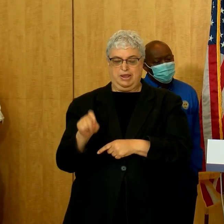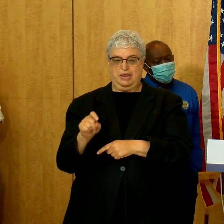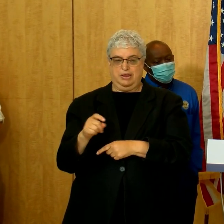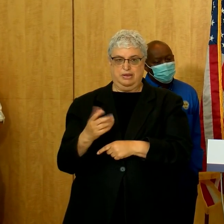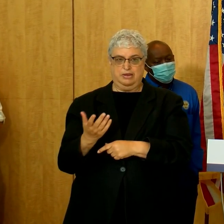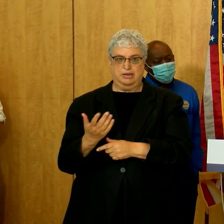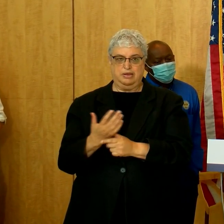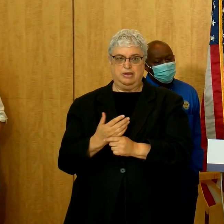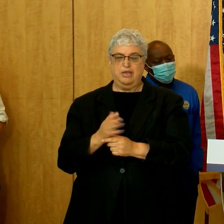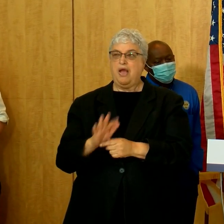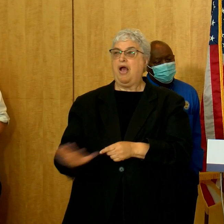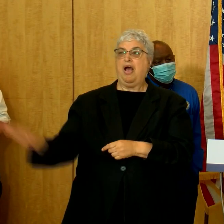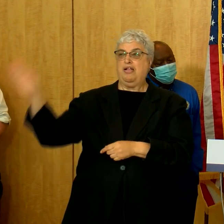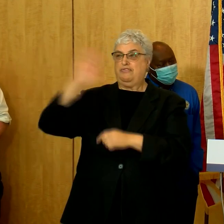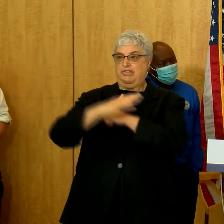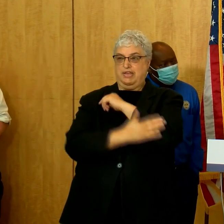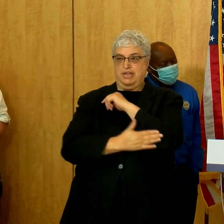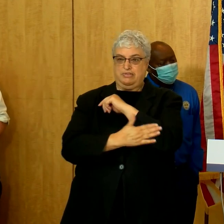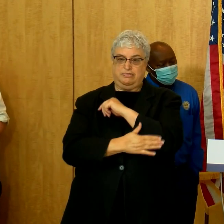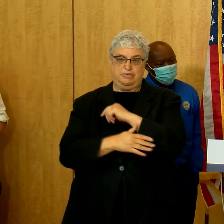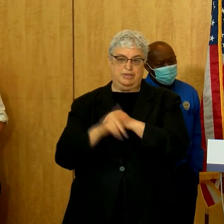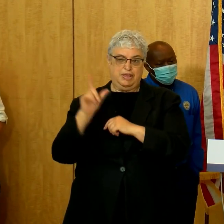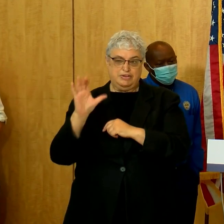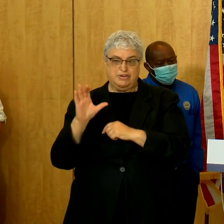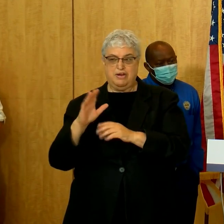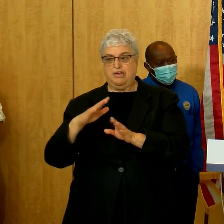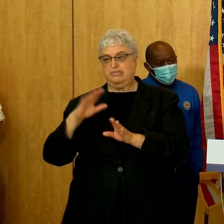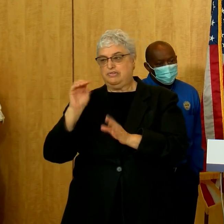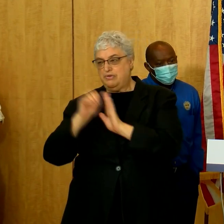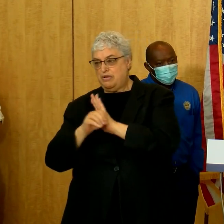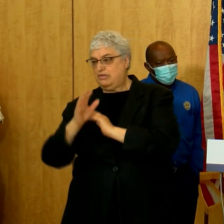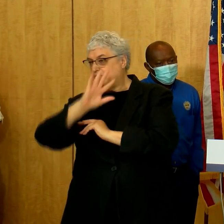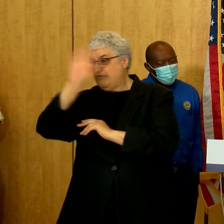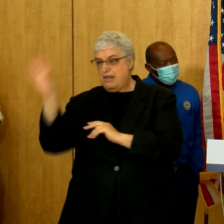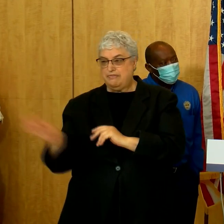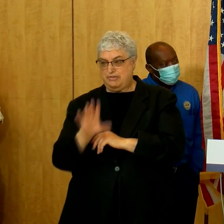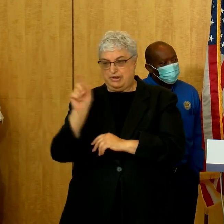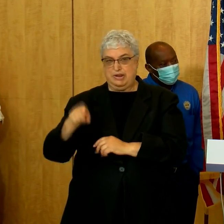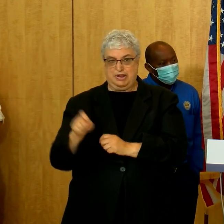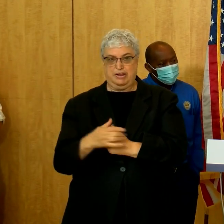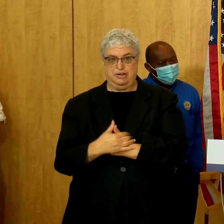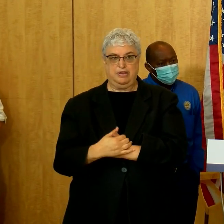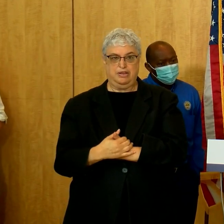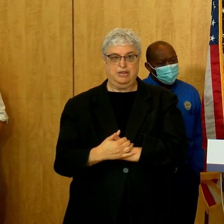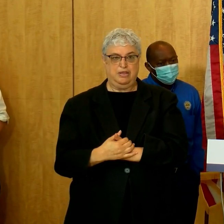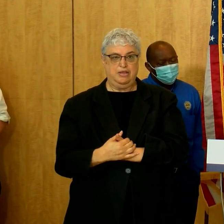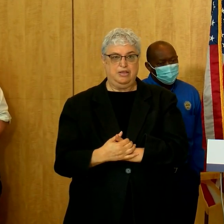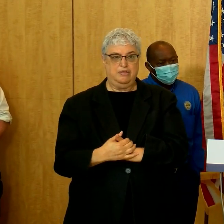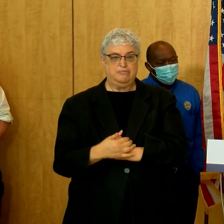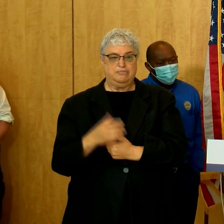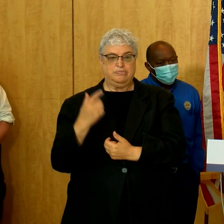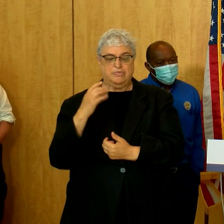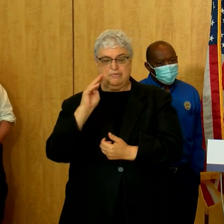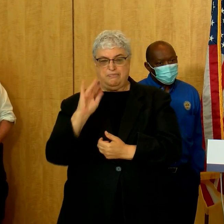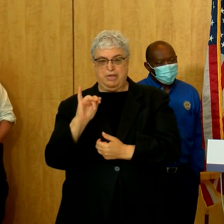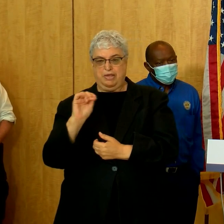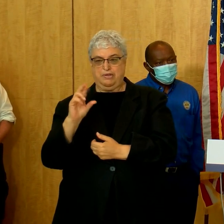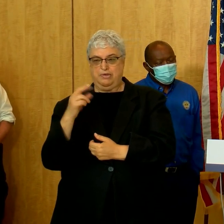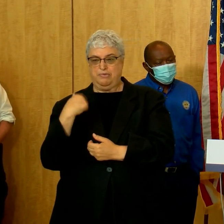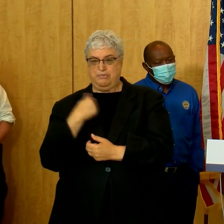country if as needed. So thank you, Mayor, for allowing us to participate in those programs, because you know, at some